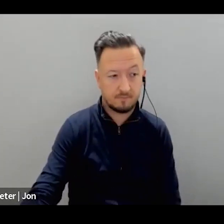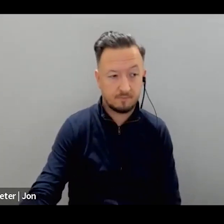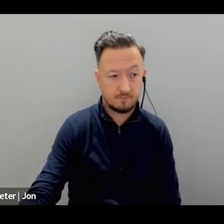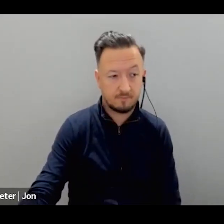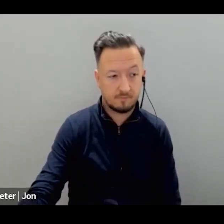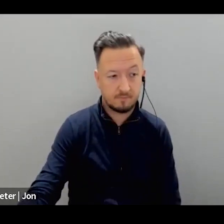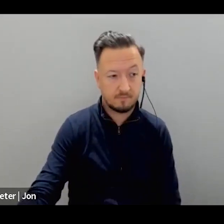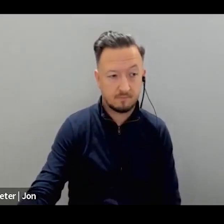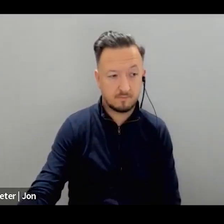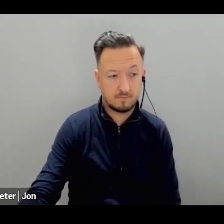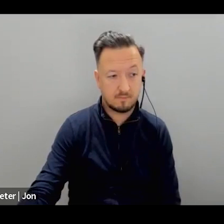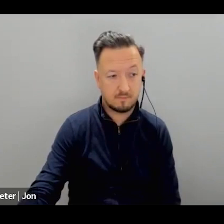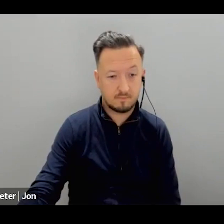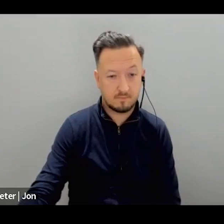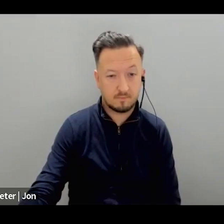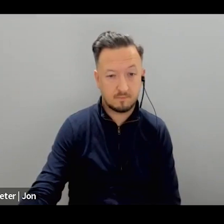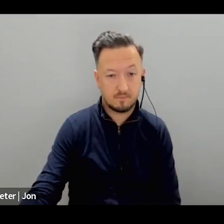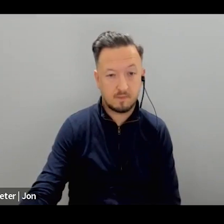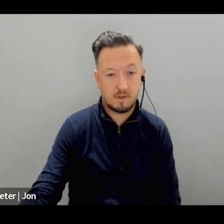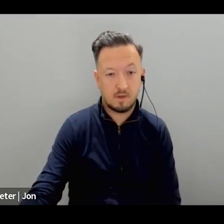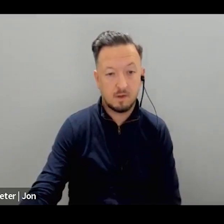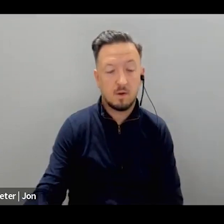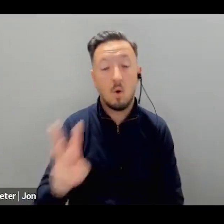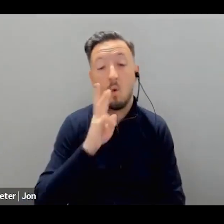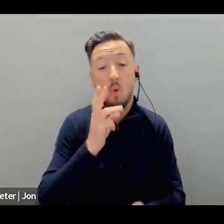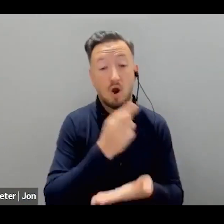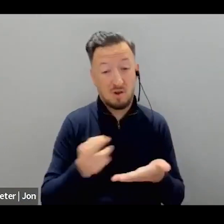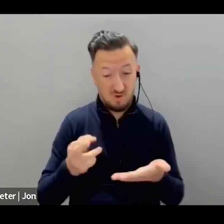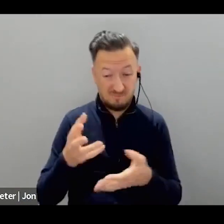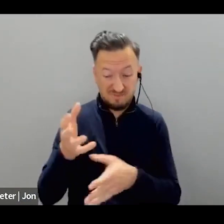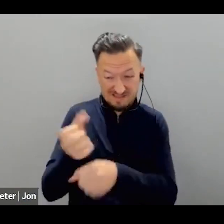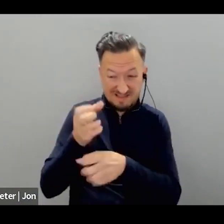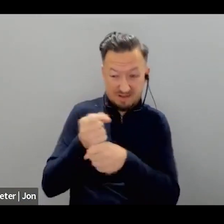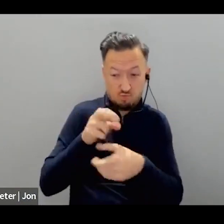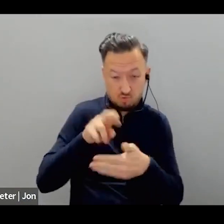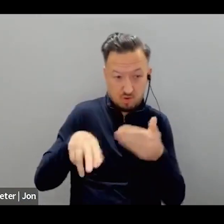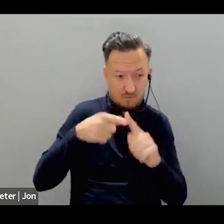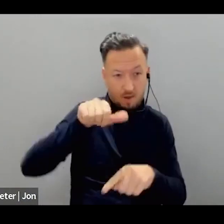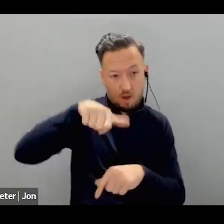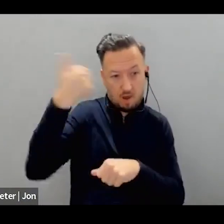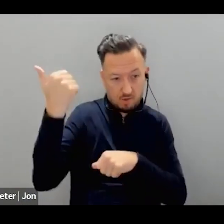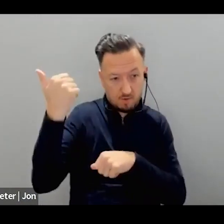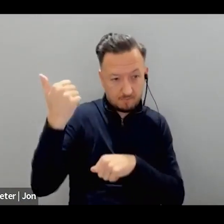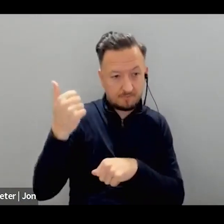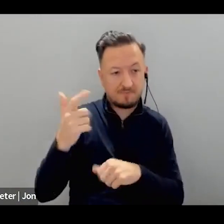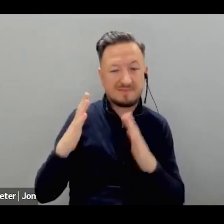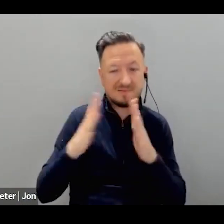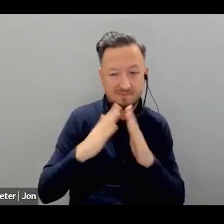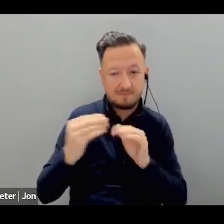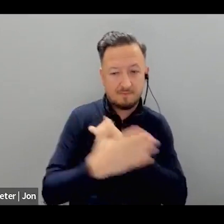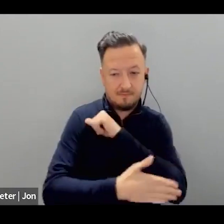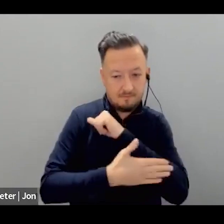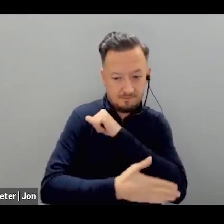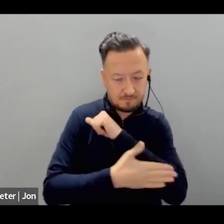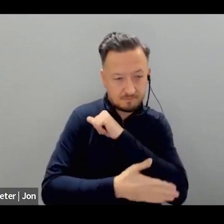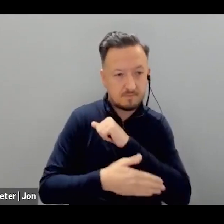Upon Water Resources receiving the results from a third-party contract lab, city and county school systems and participating child care